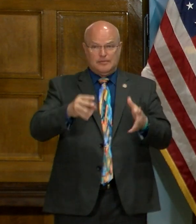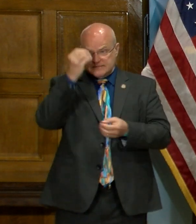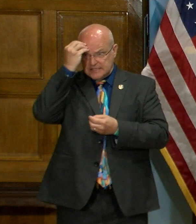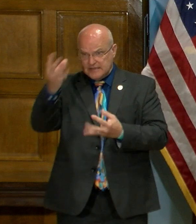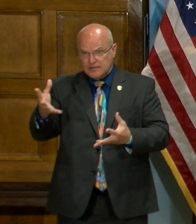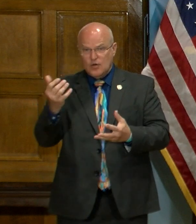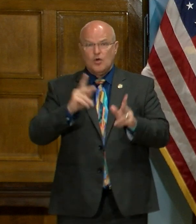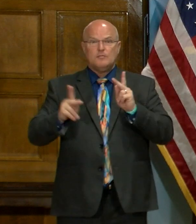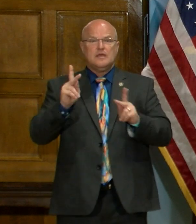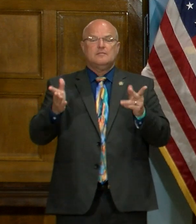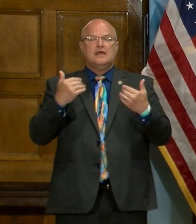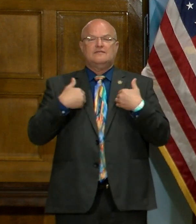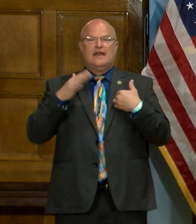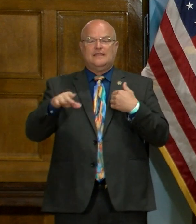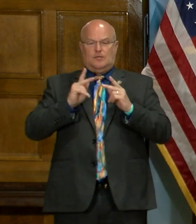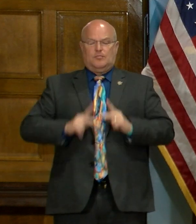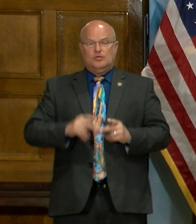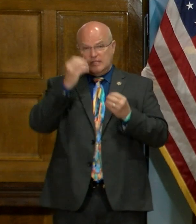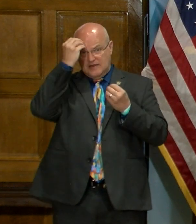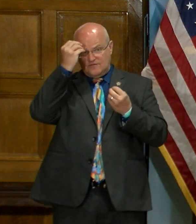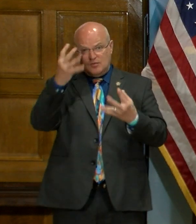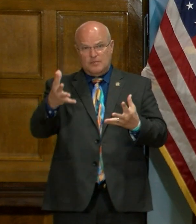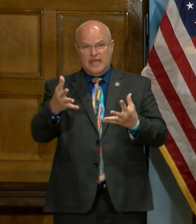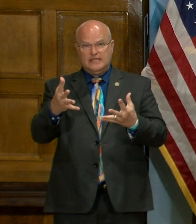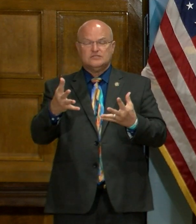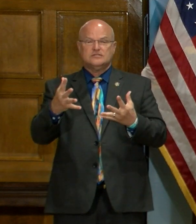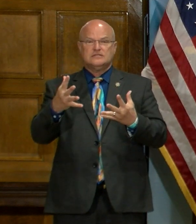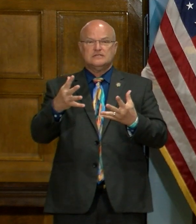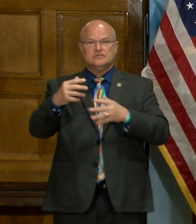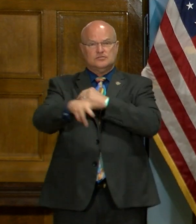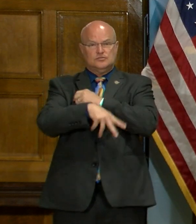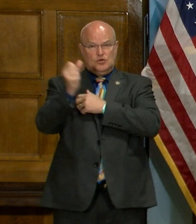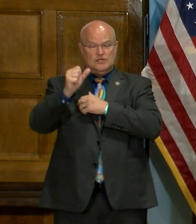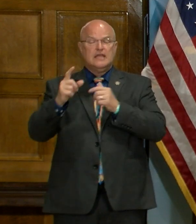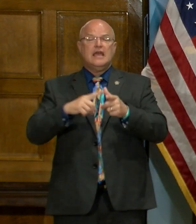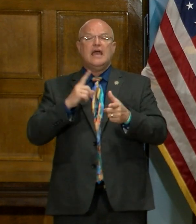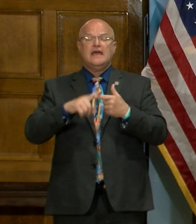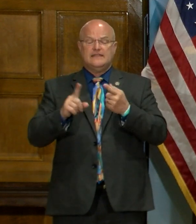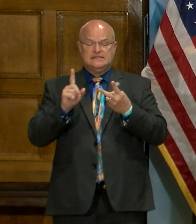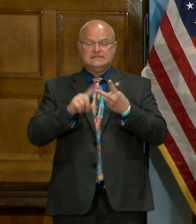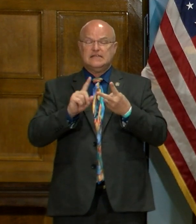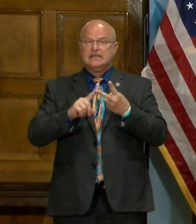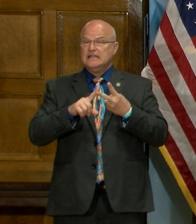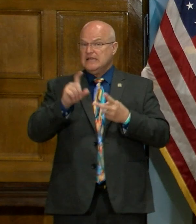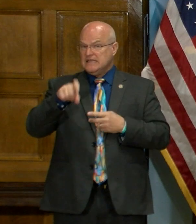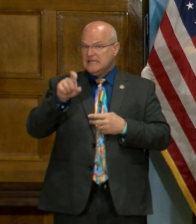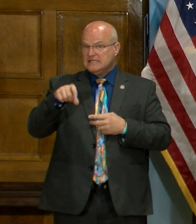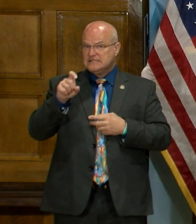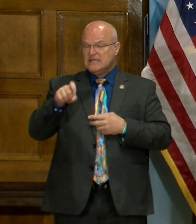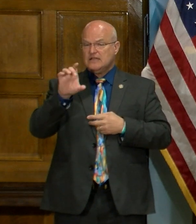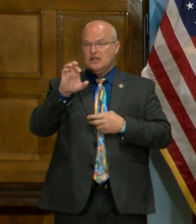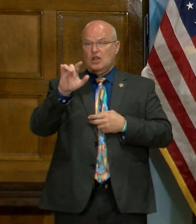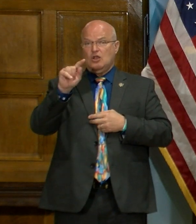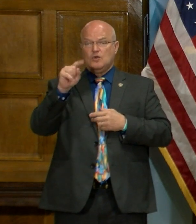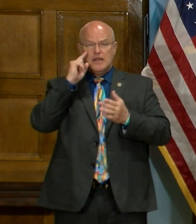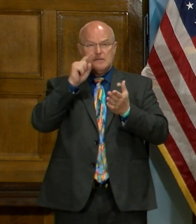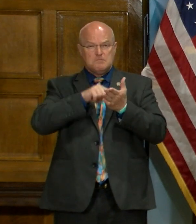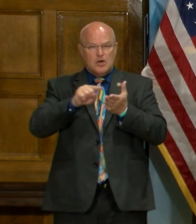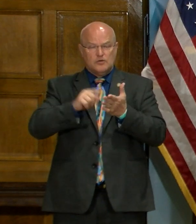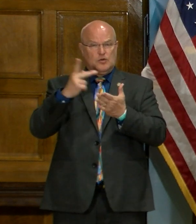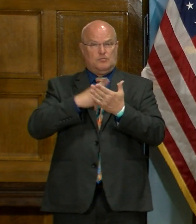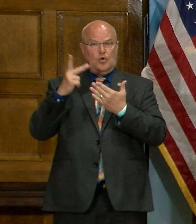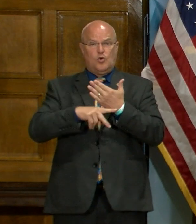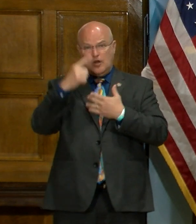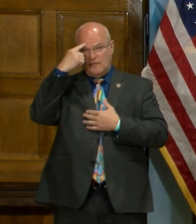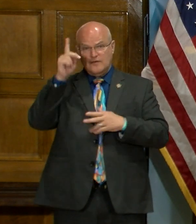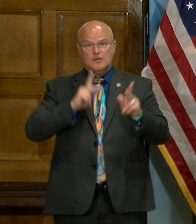or anyone that might have had their personal information compromised. And then secondly, if necessary, a credit monitoring